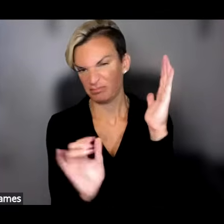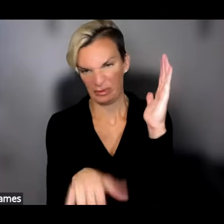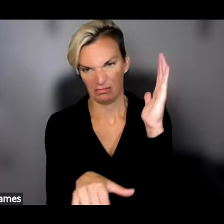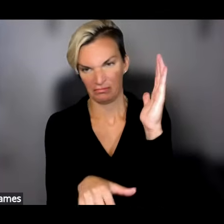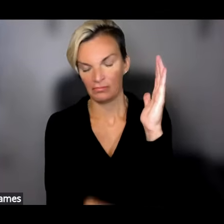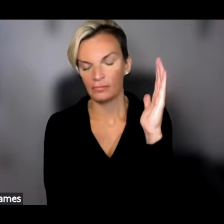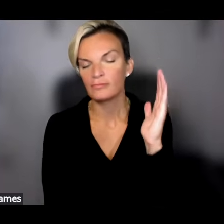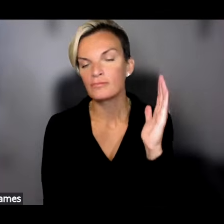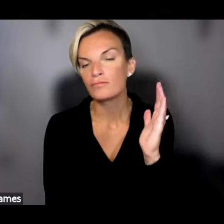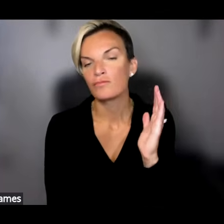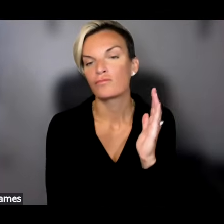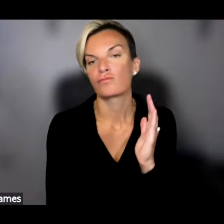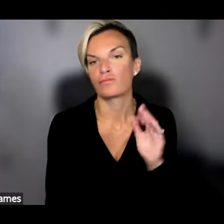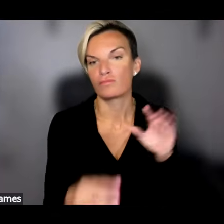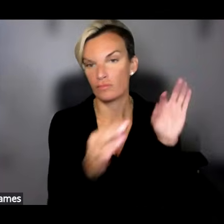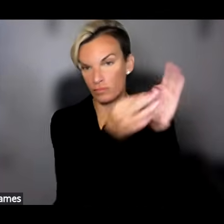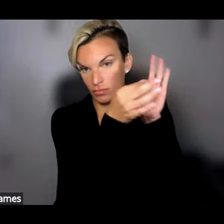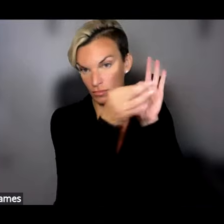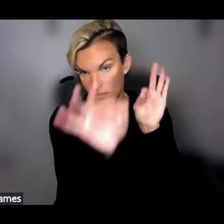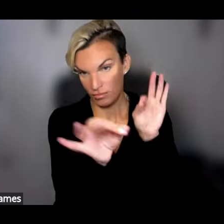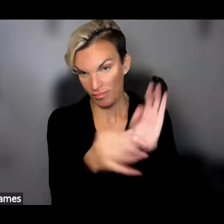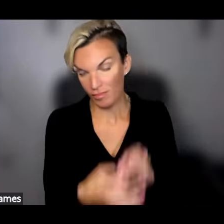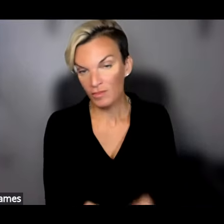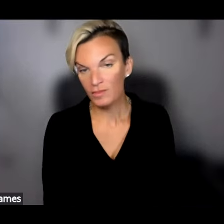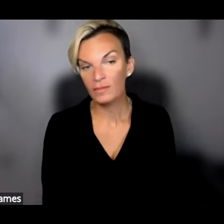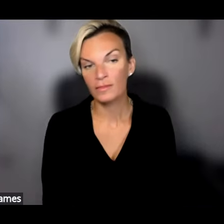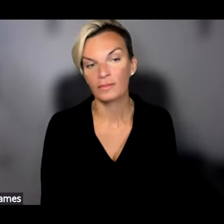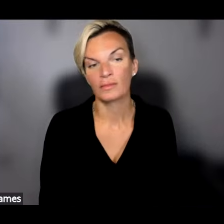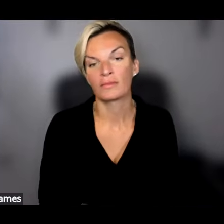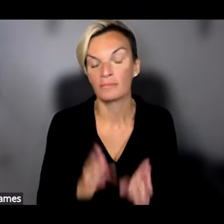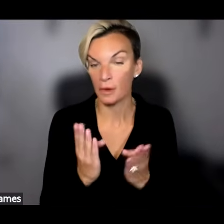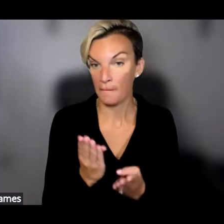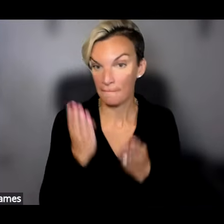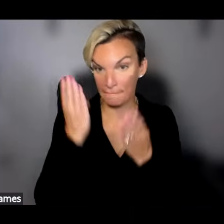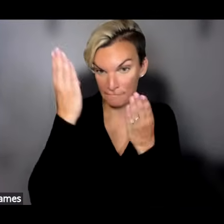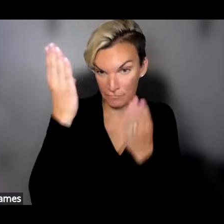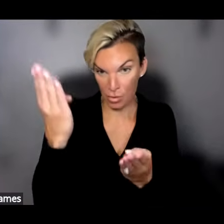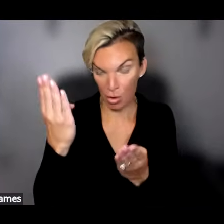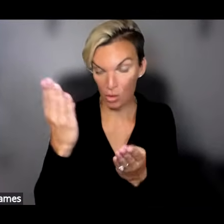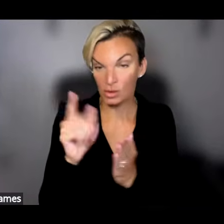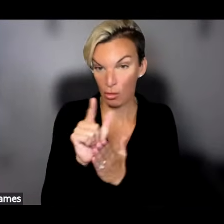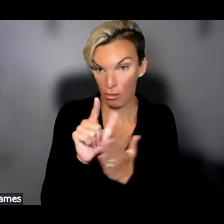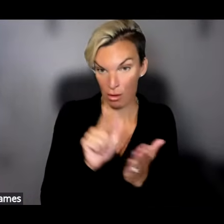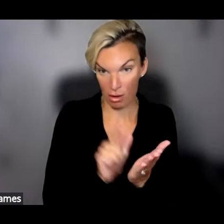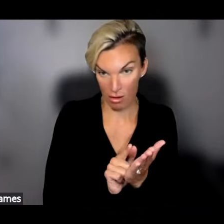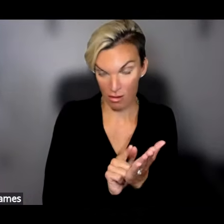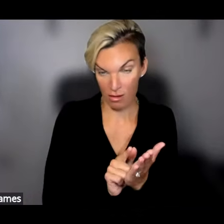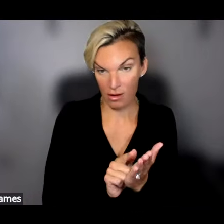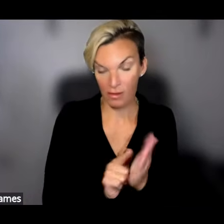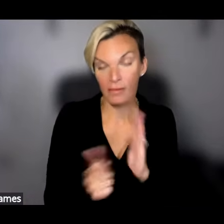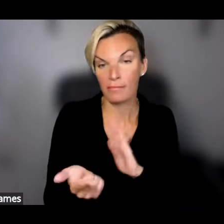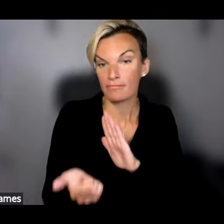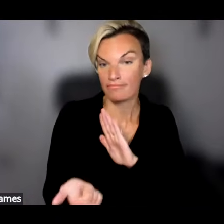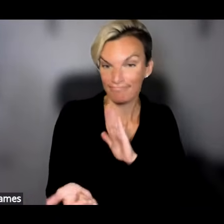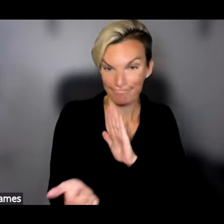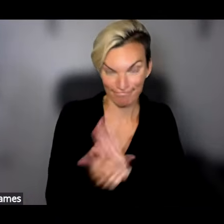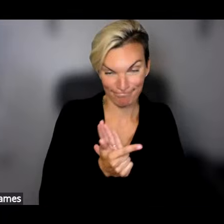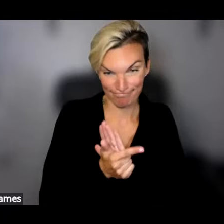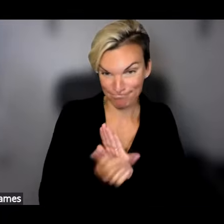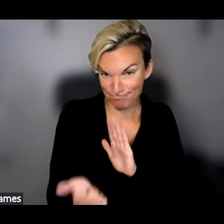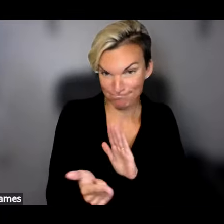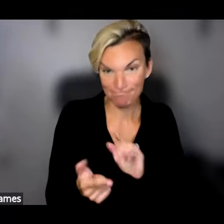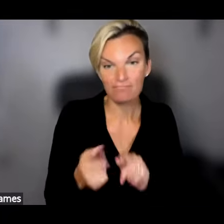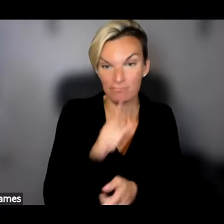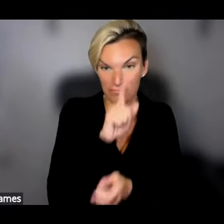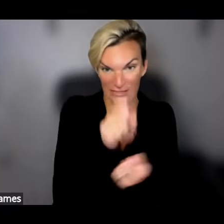a proposed initiated law to prohibit campaign contributions from certain regulated utilities